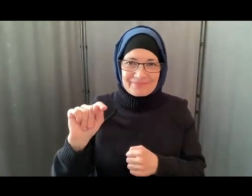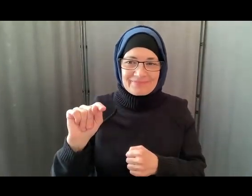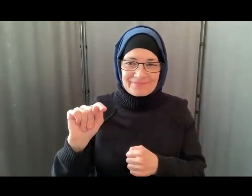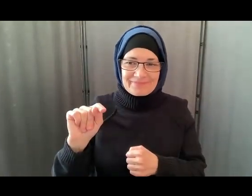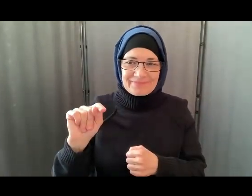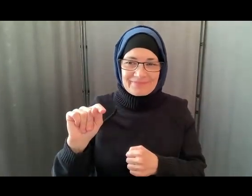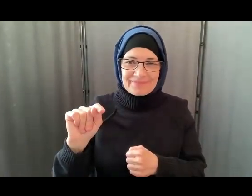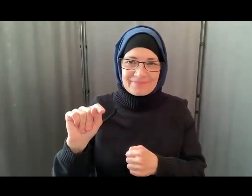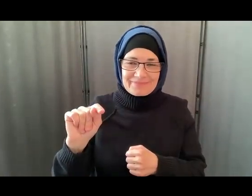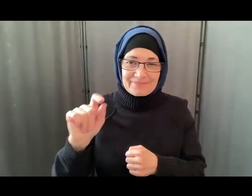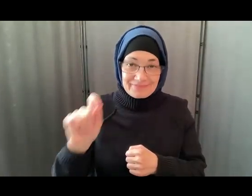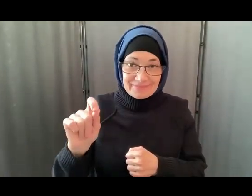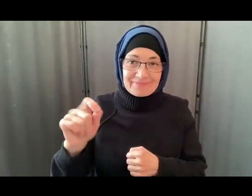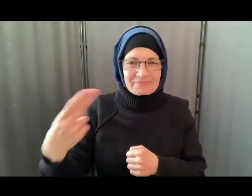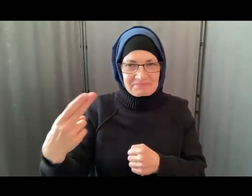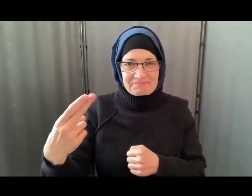A-L-F-A-T dot H.